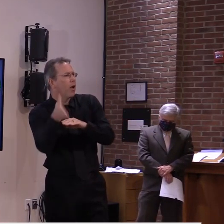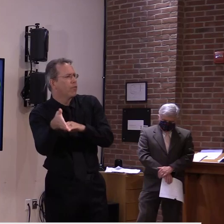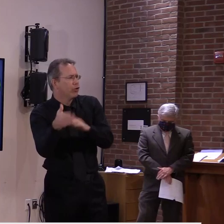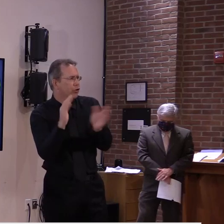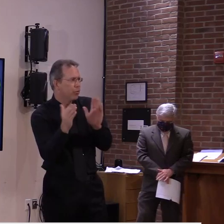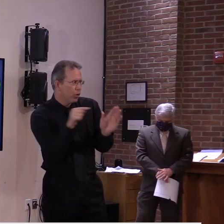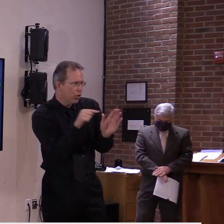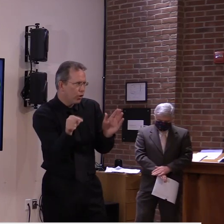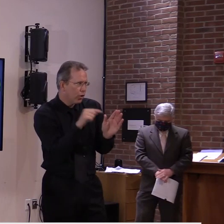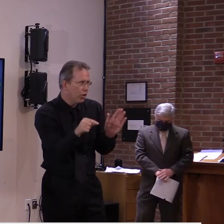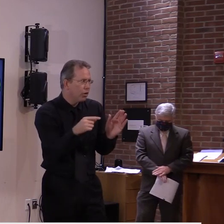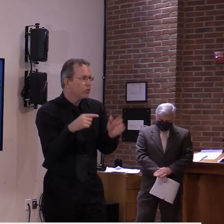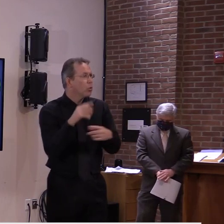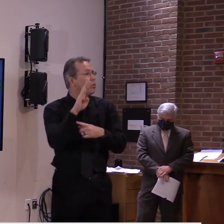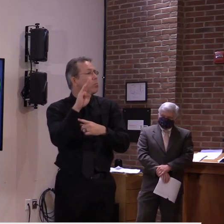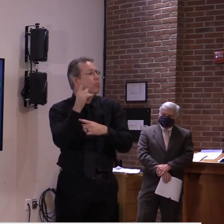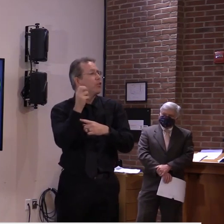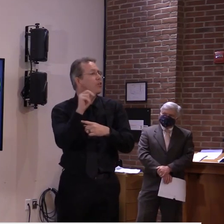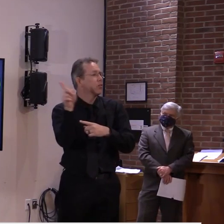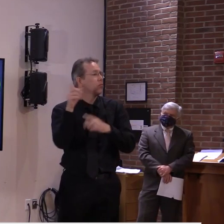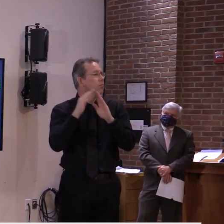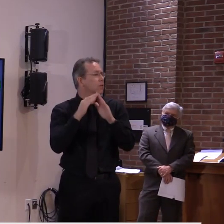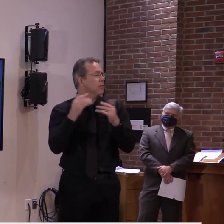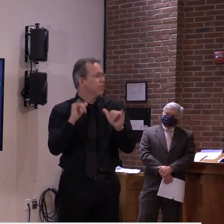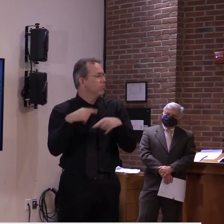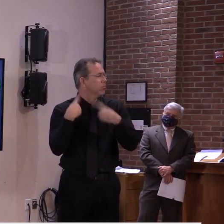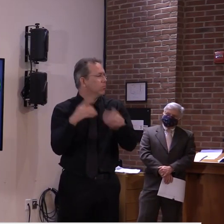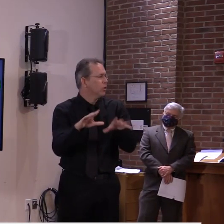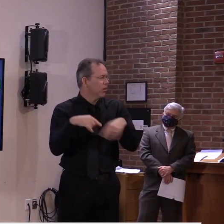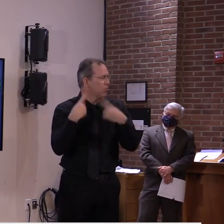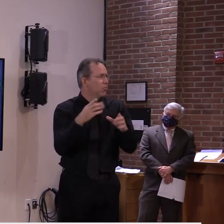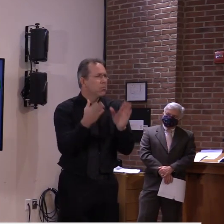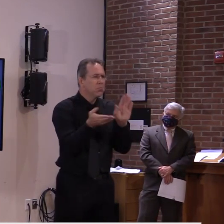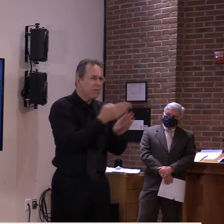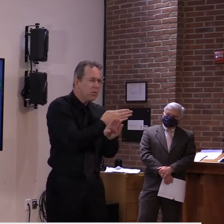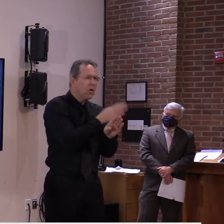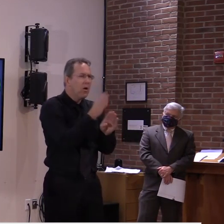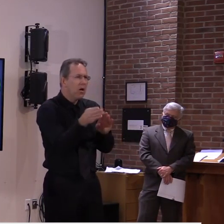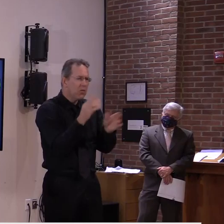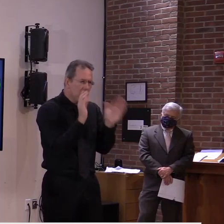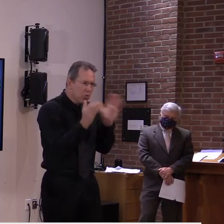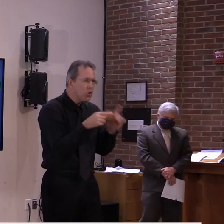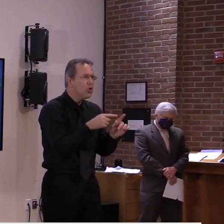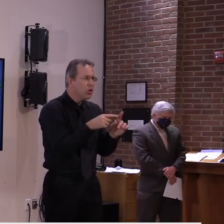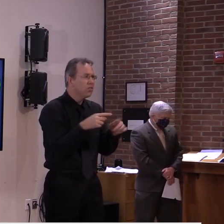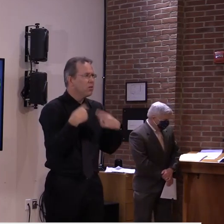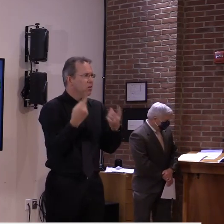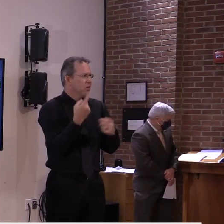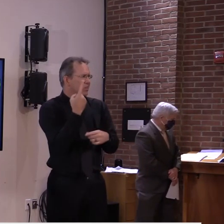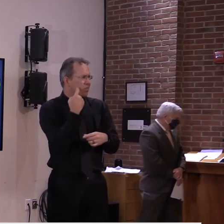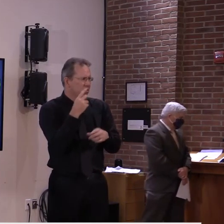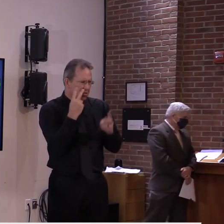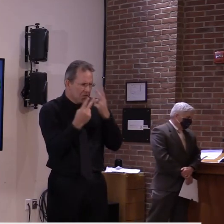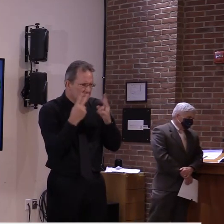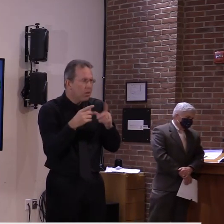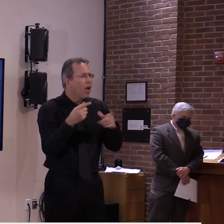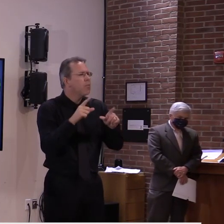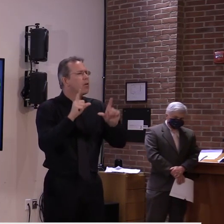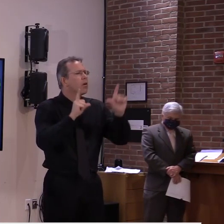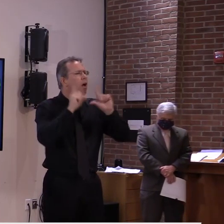and basically found that, I believe after Halloween, saw a little bit of an uptick in